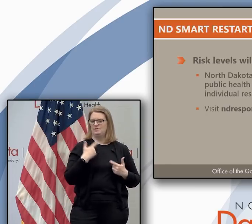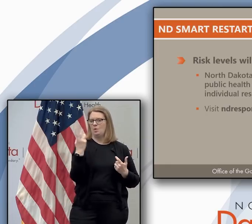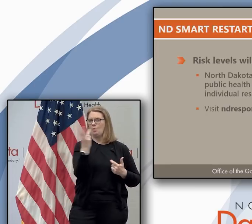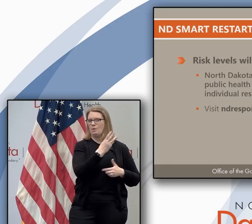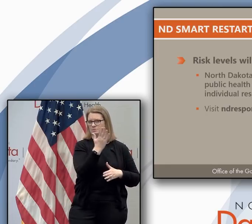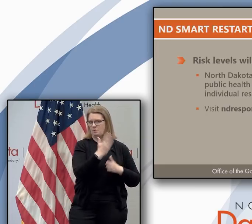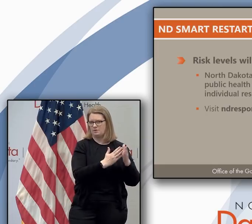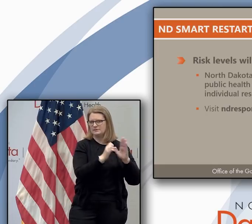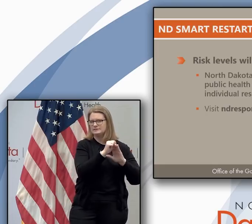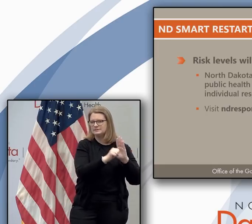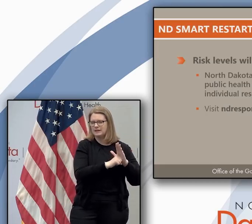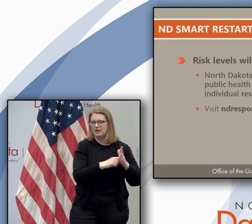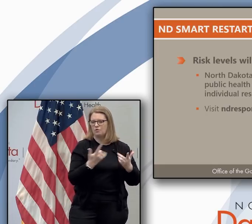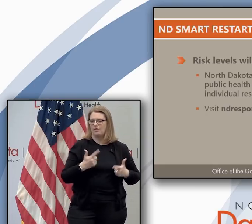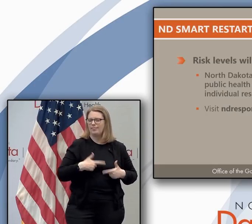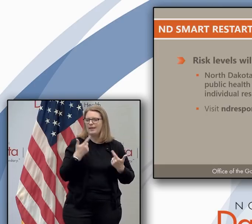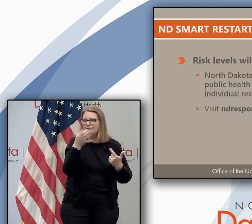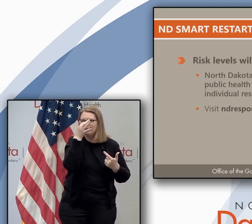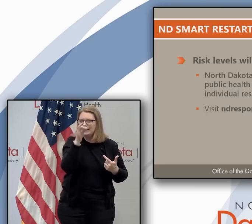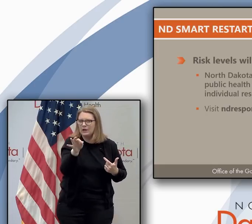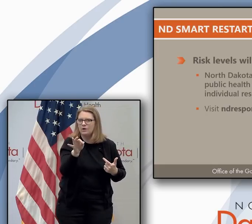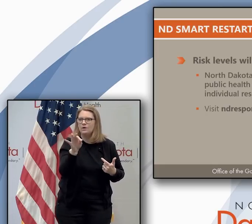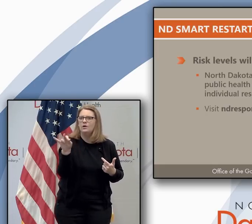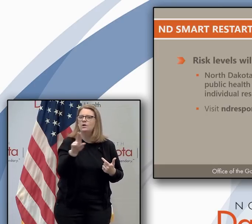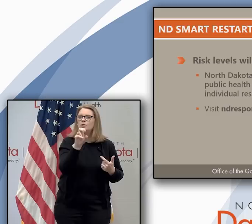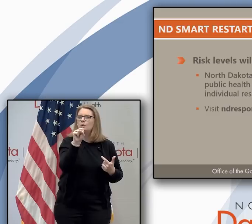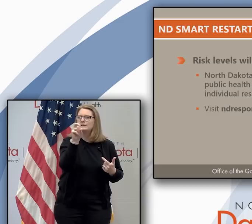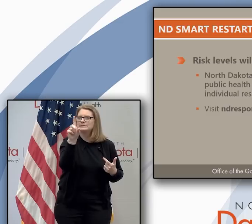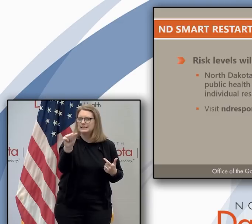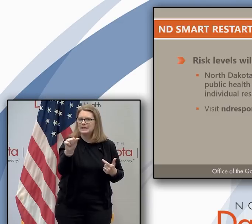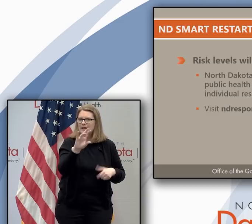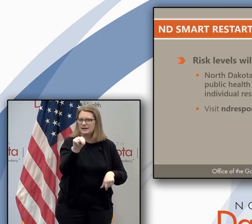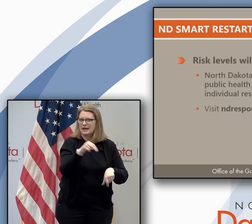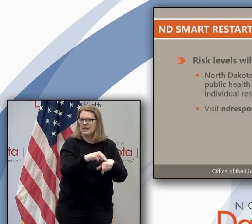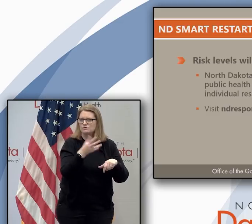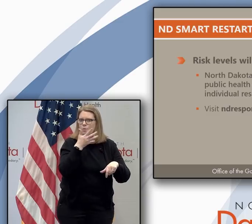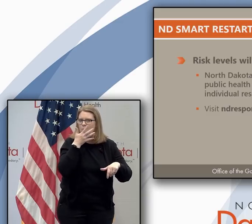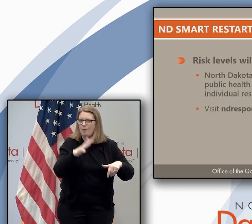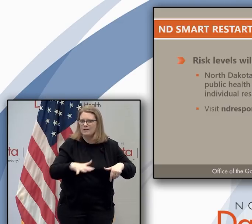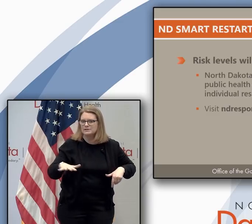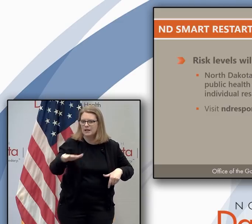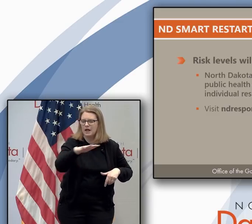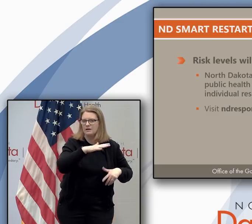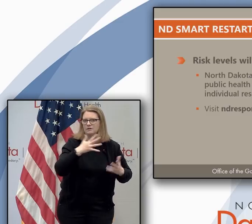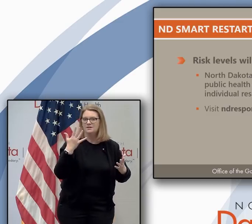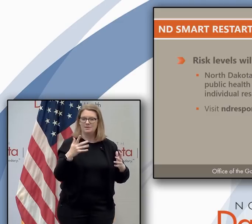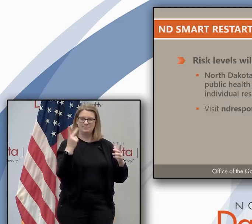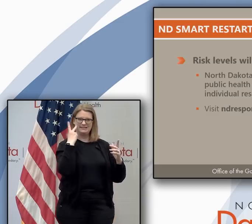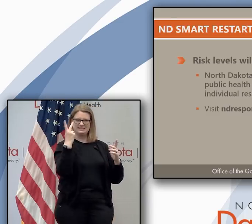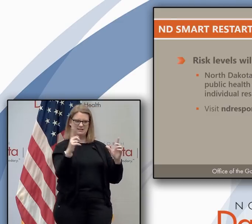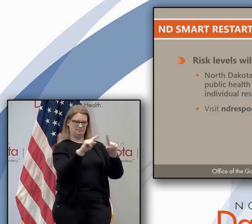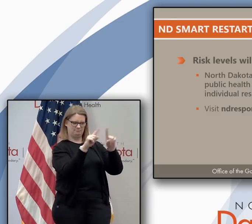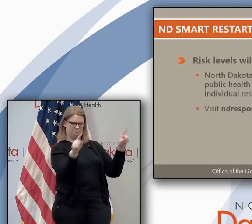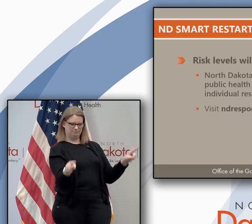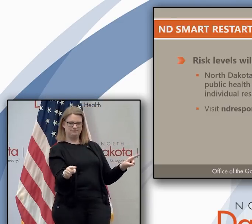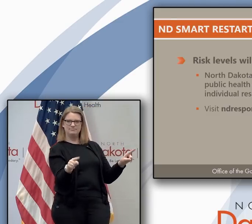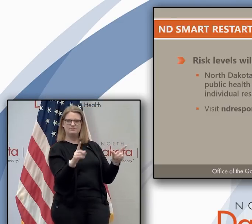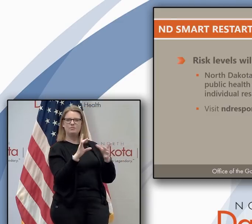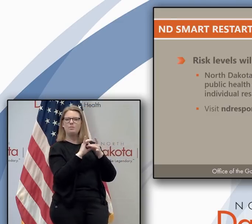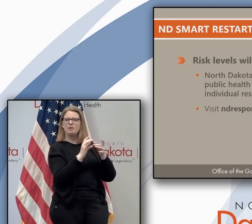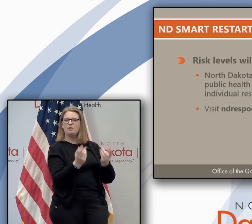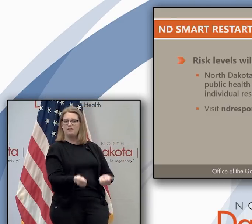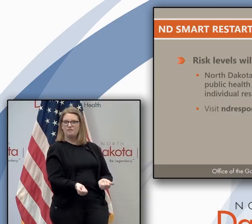or live near any of the USDA national grasslands, because you might see a chart like this related to fire